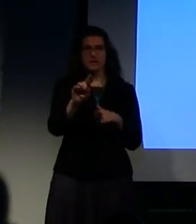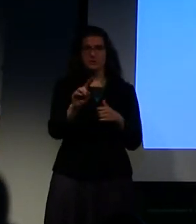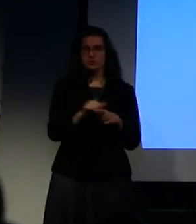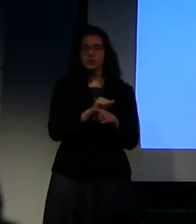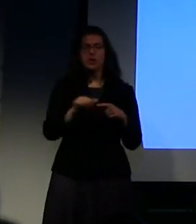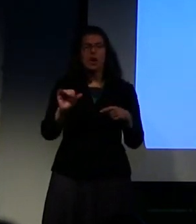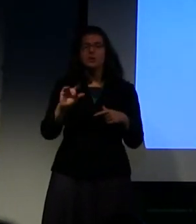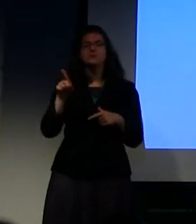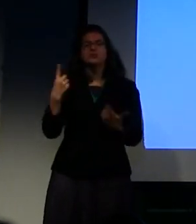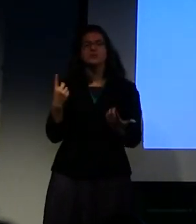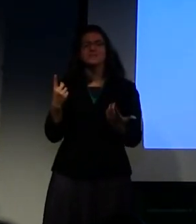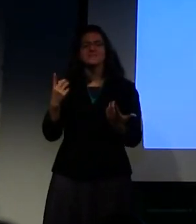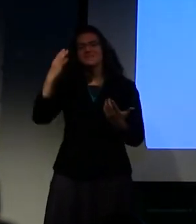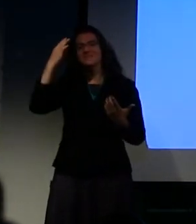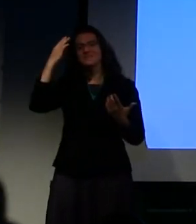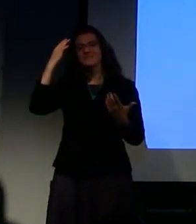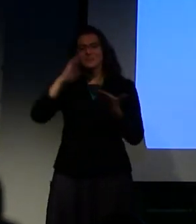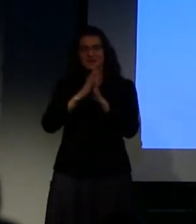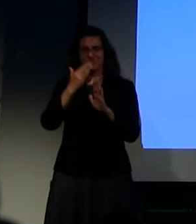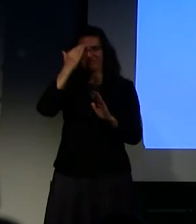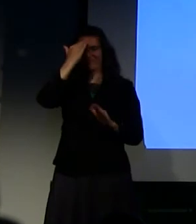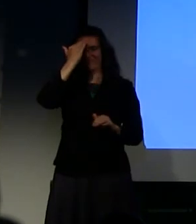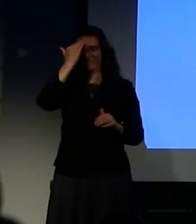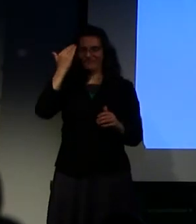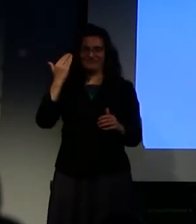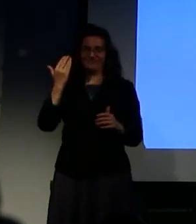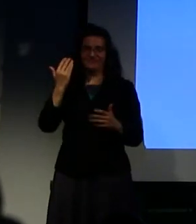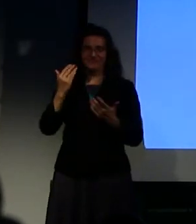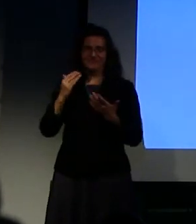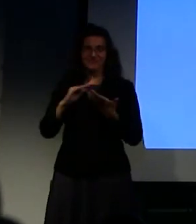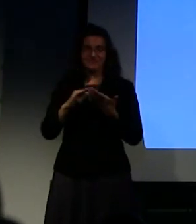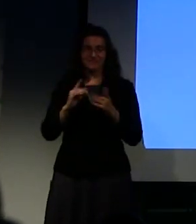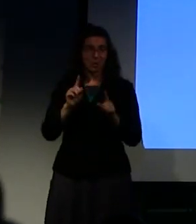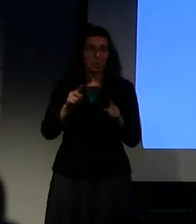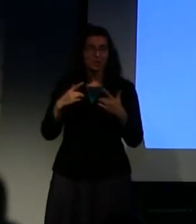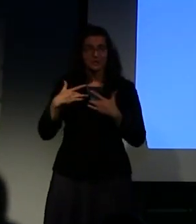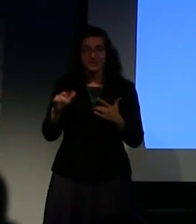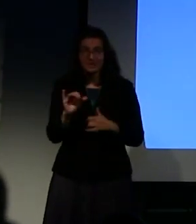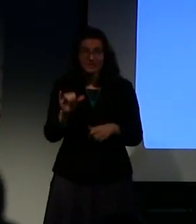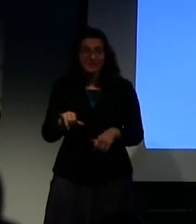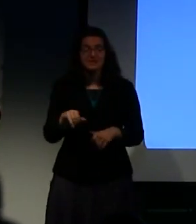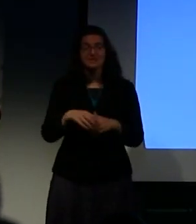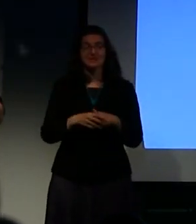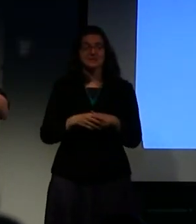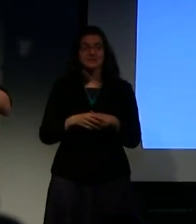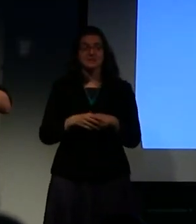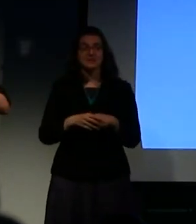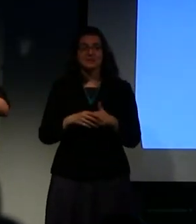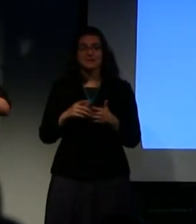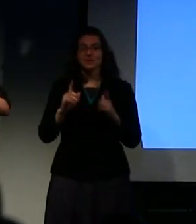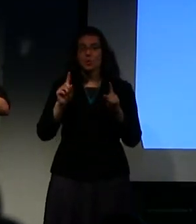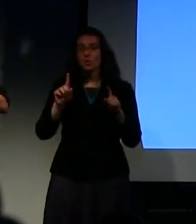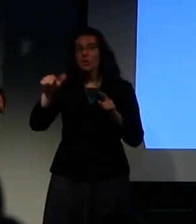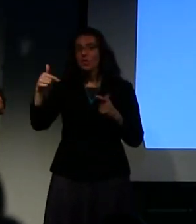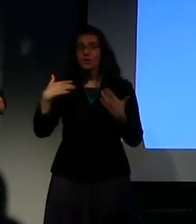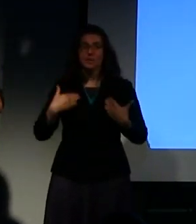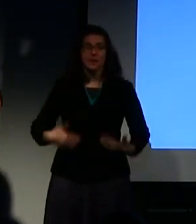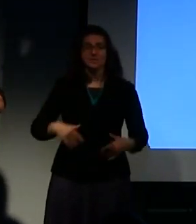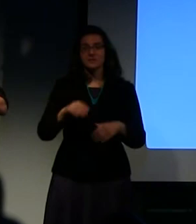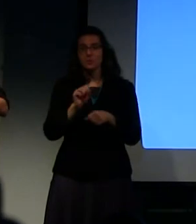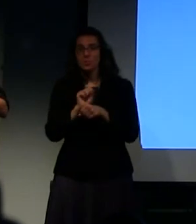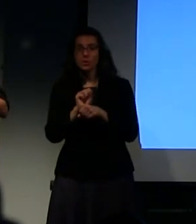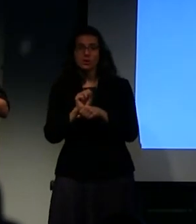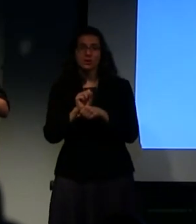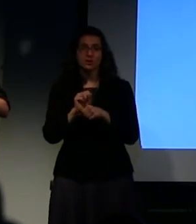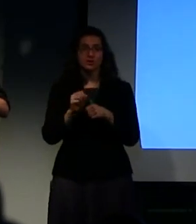is a big step. Being present for events like this, going to other bodies of work events, other like Crip